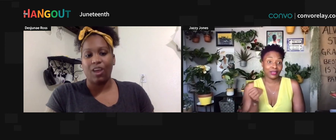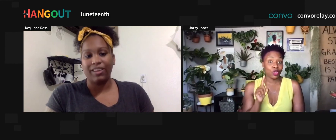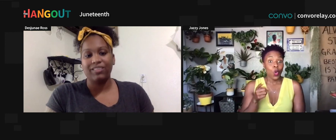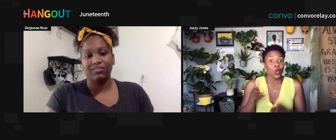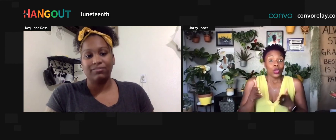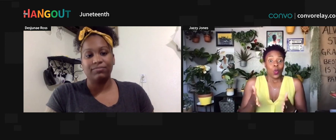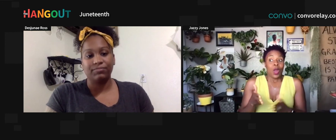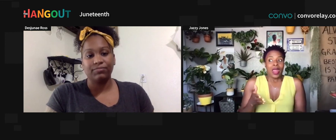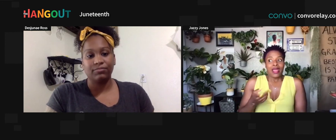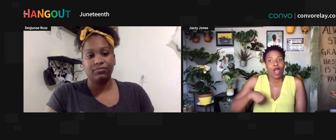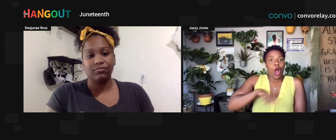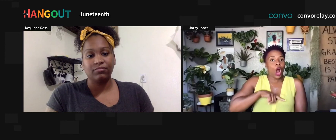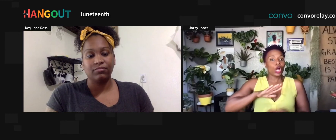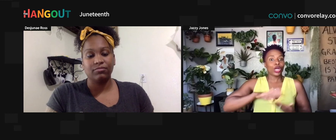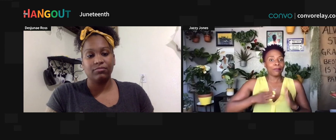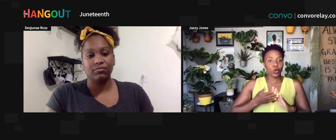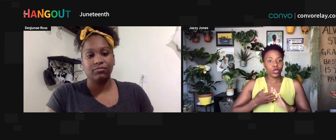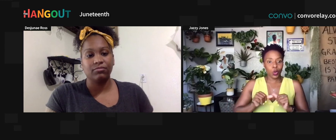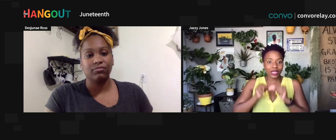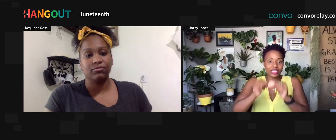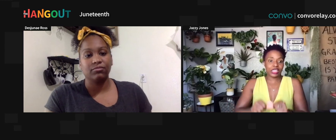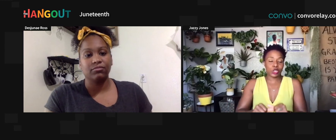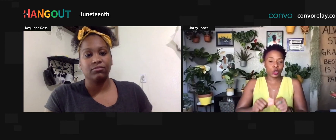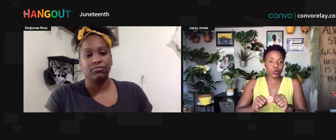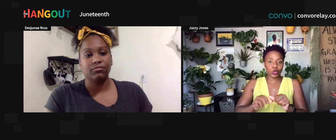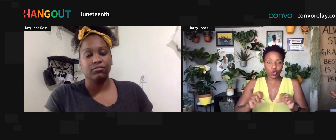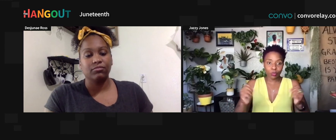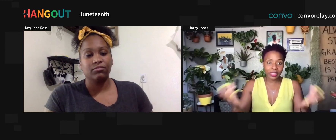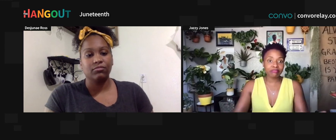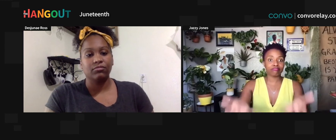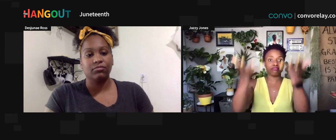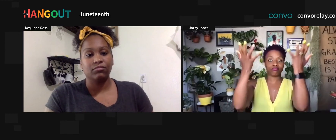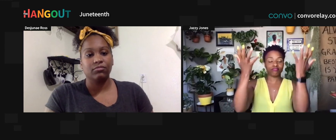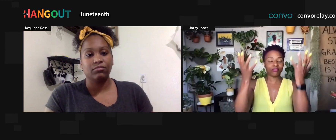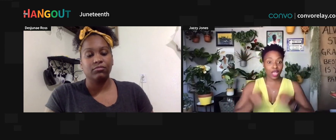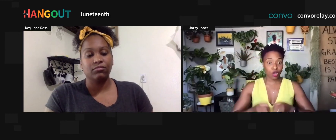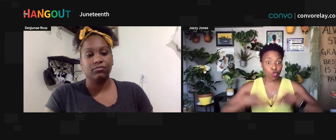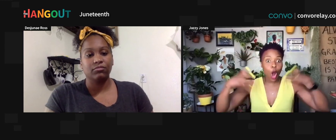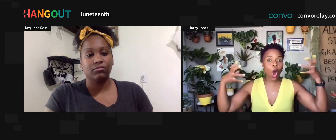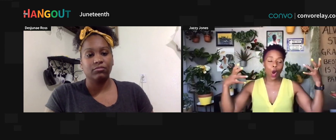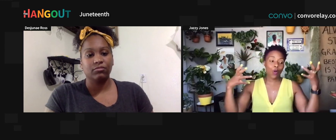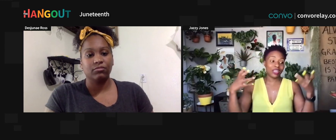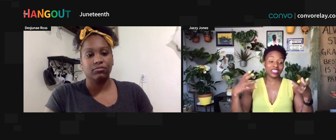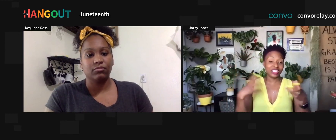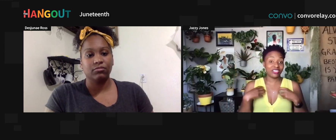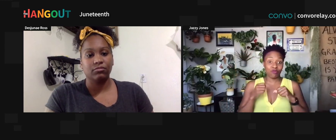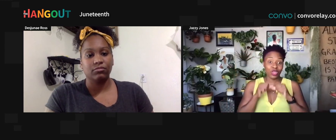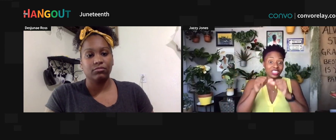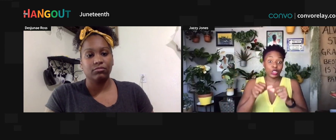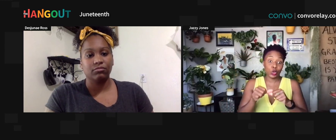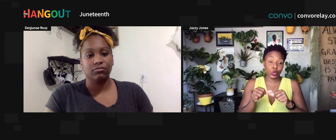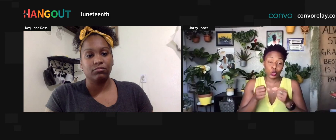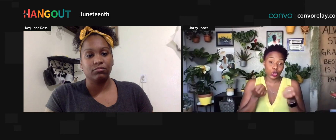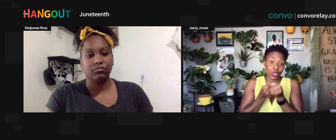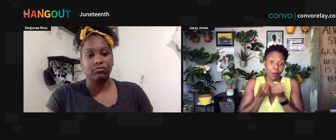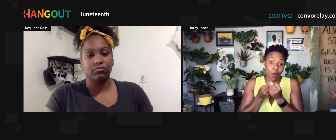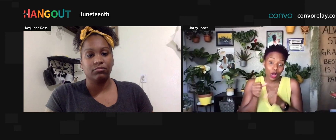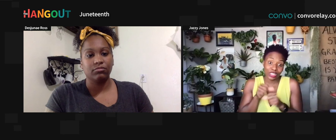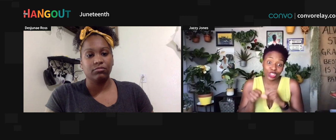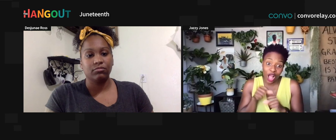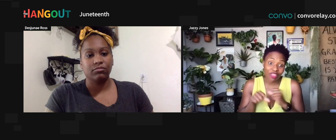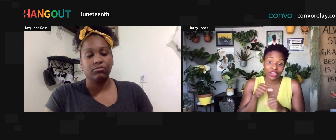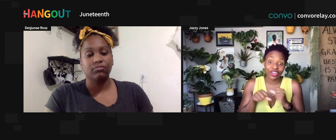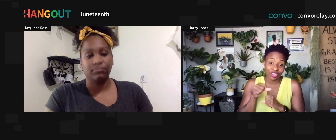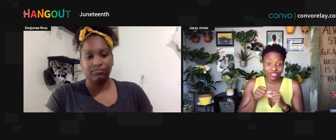I'm making a lifestyle, making a way of life. And that way, our community is sustained, elevated,